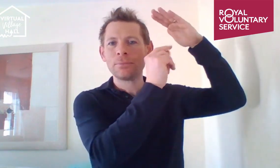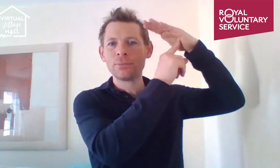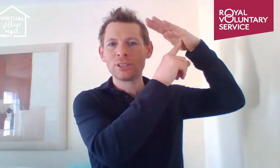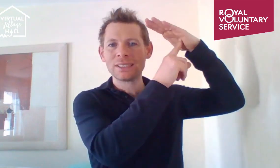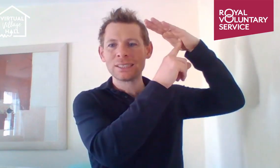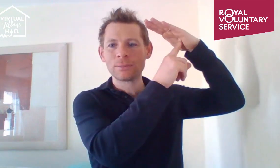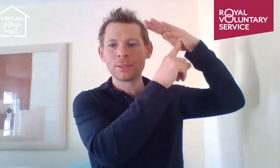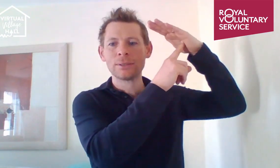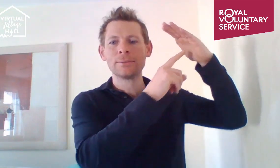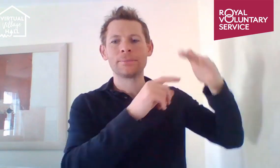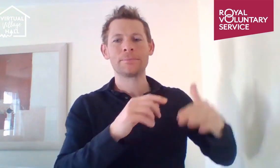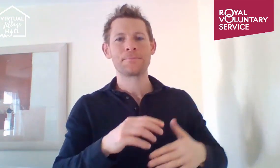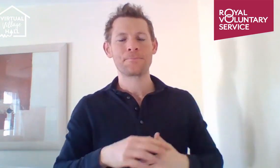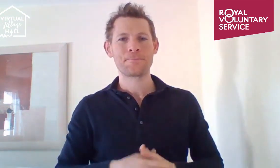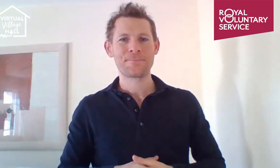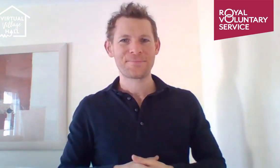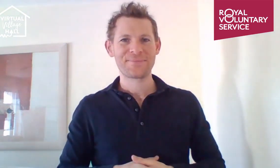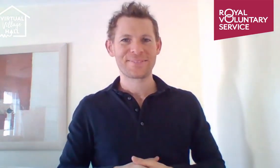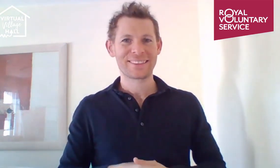vice principal.